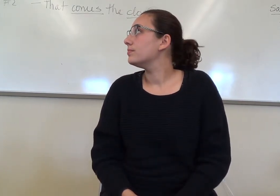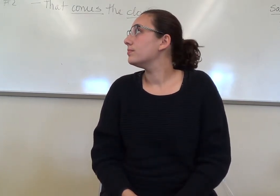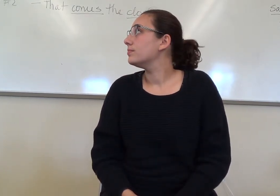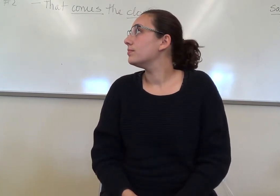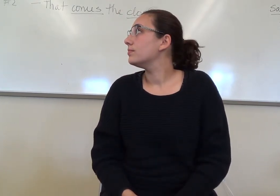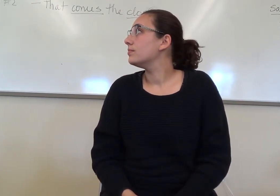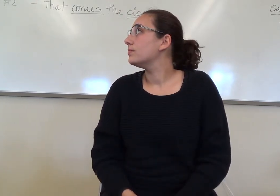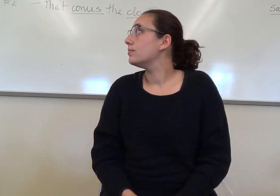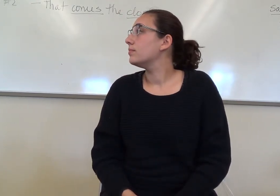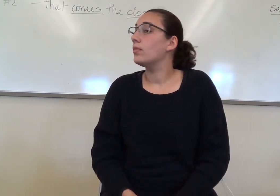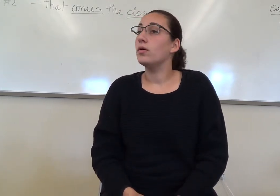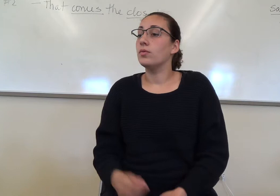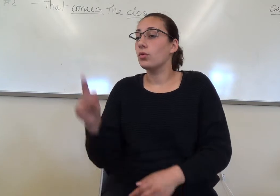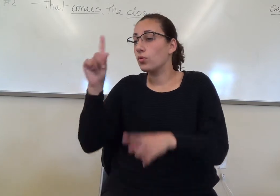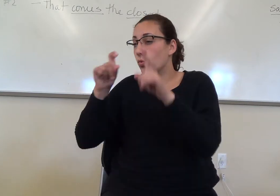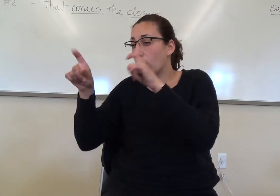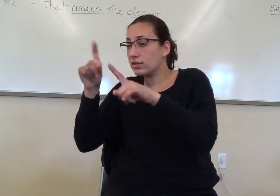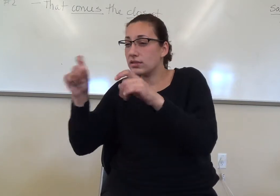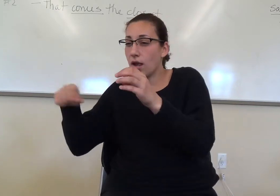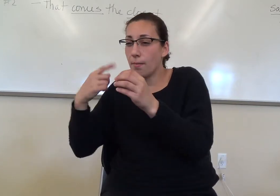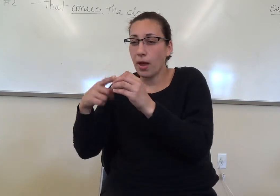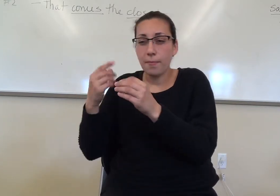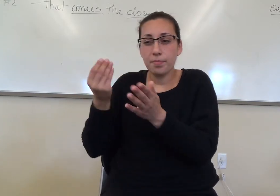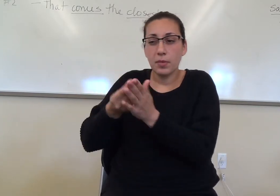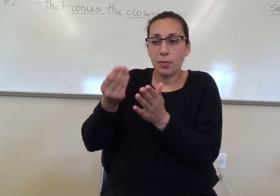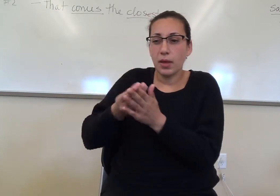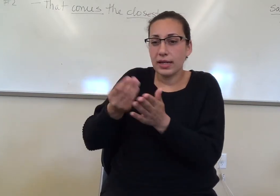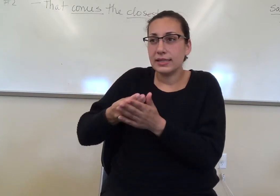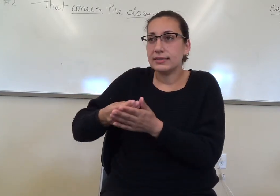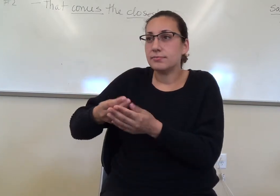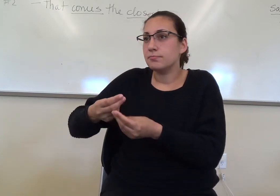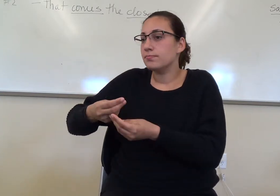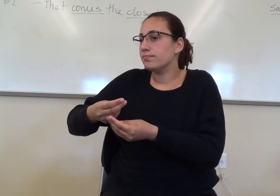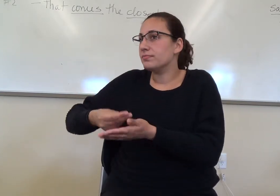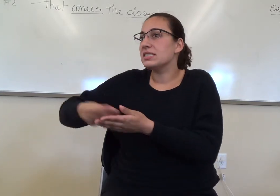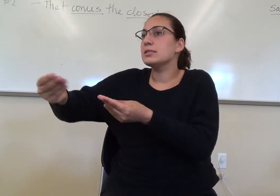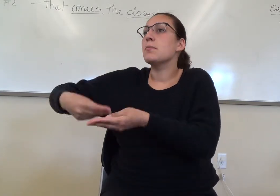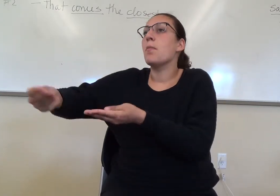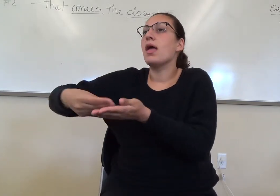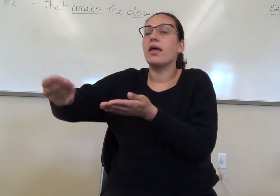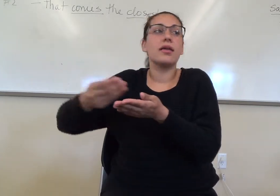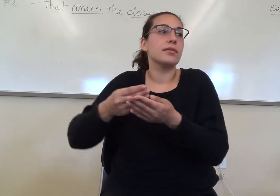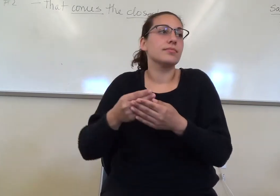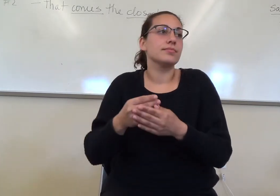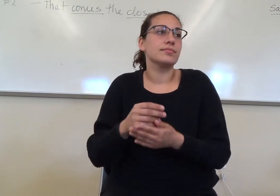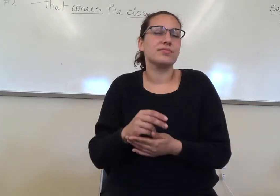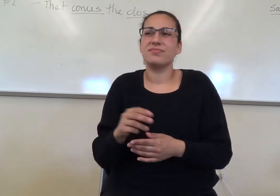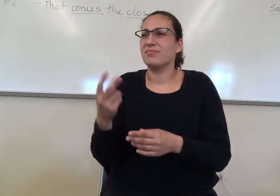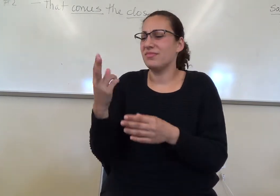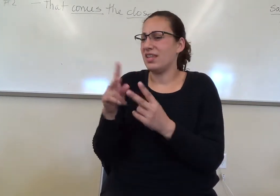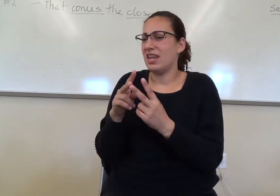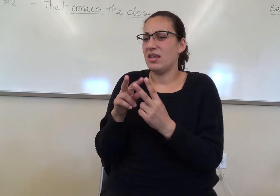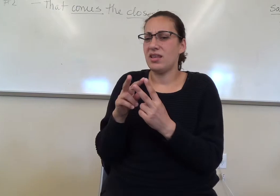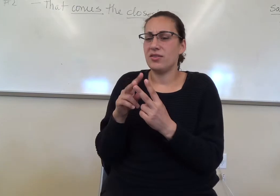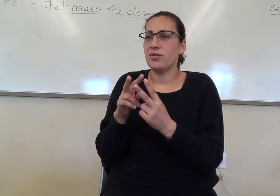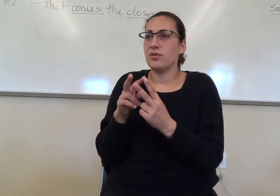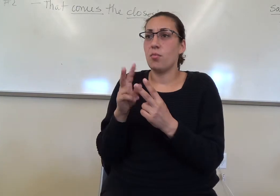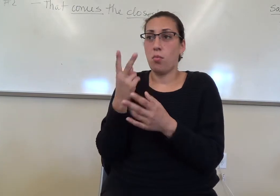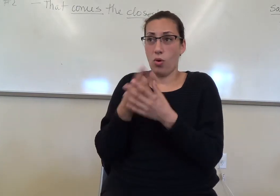question about transactions that neither had a completely clear recollection. That's a